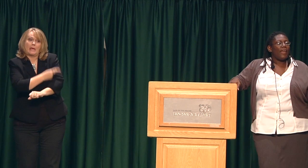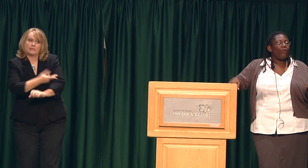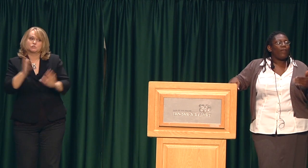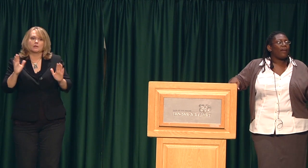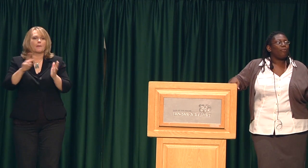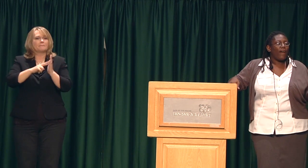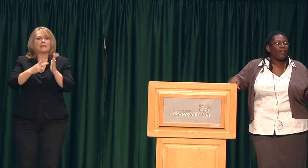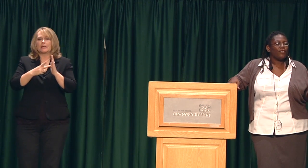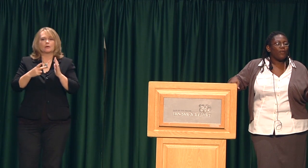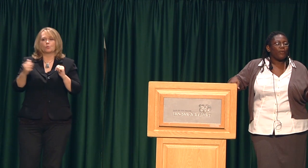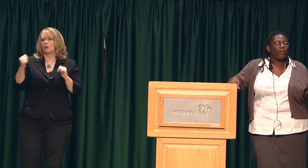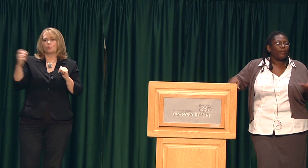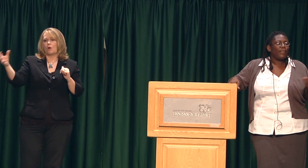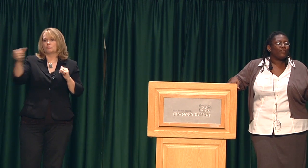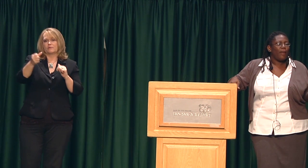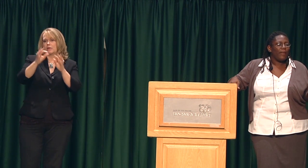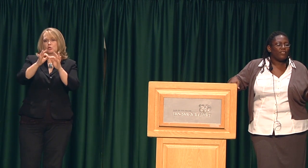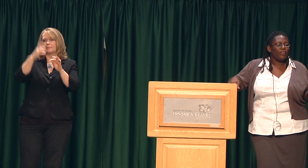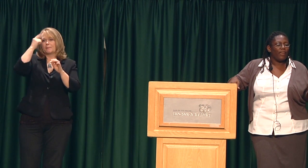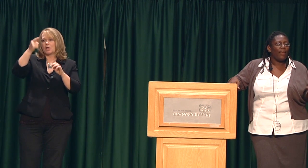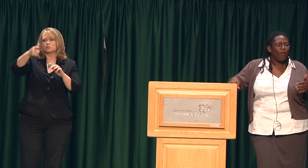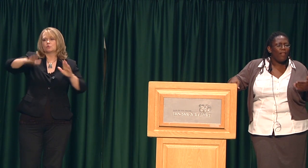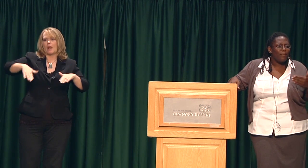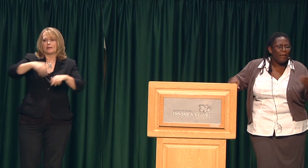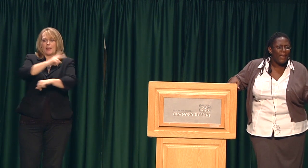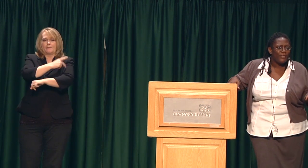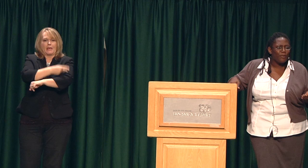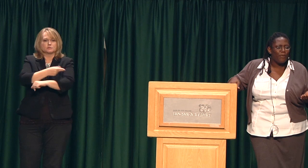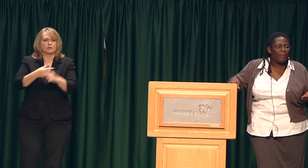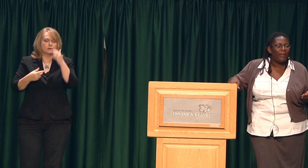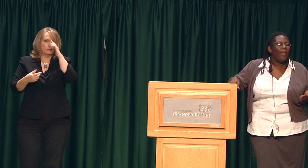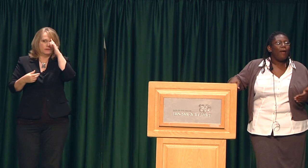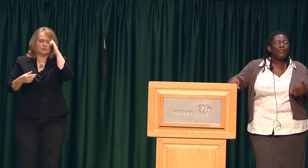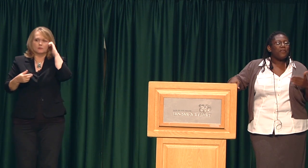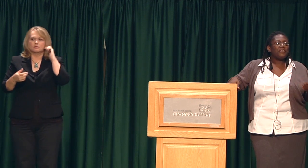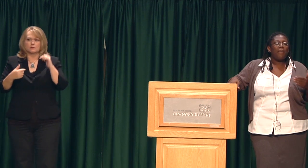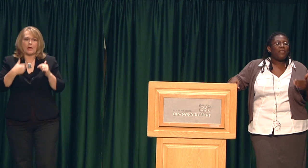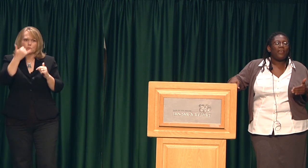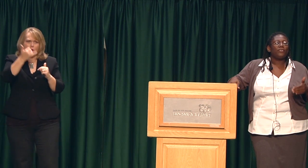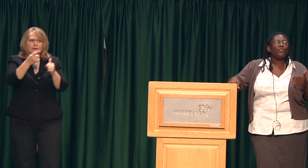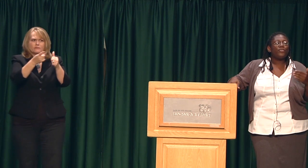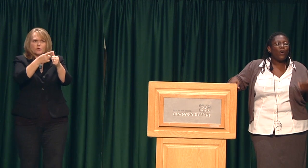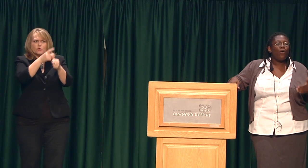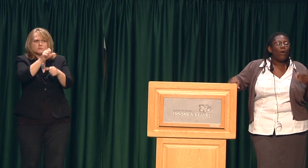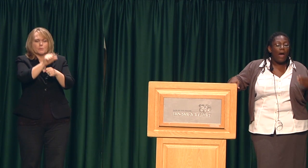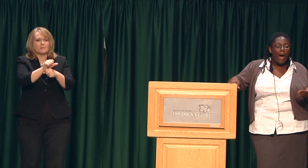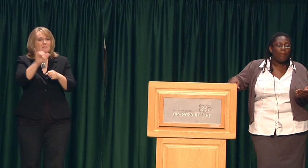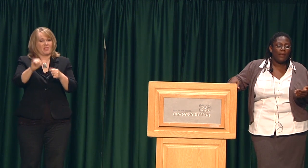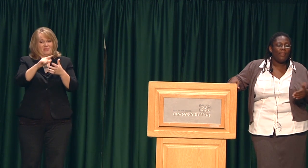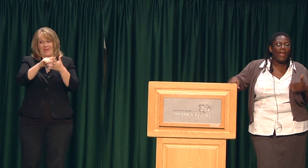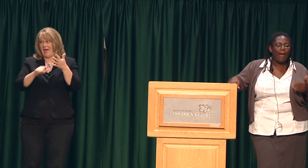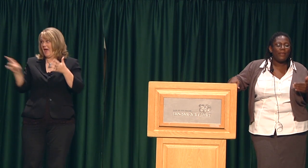they're saying we're not going to provide an interpreter because you're not a patient here yet. Yeah, I'm calling to make my initial appointment. But those type of things are